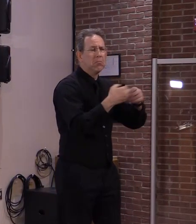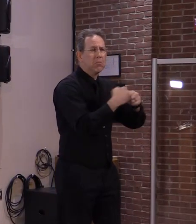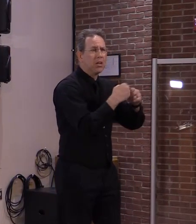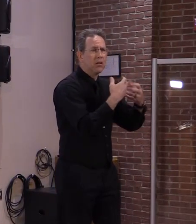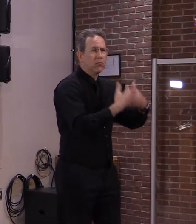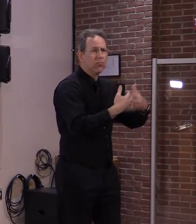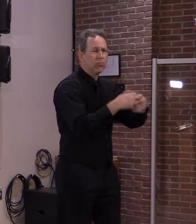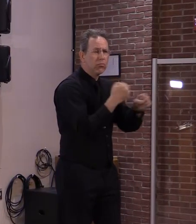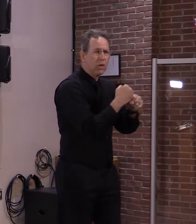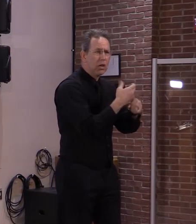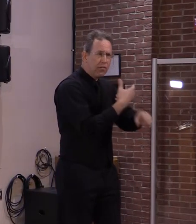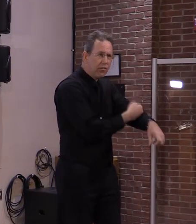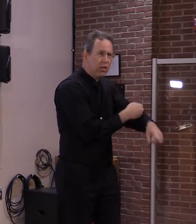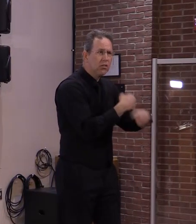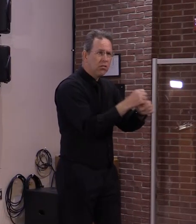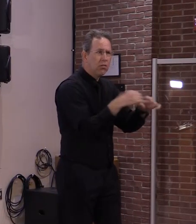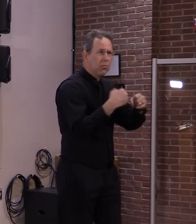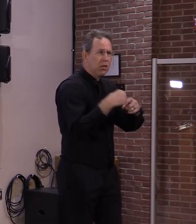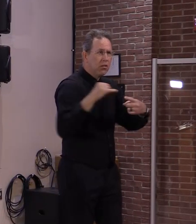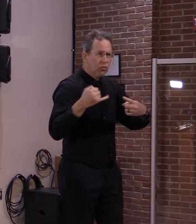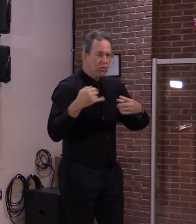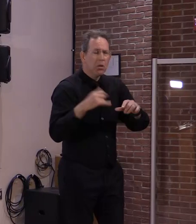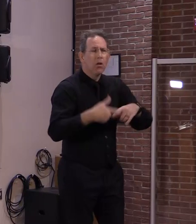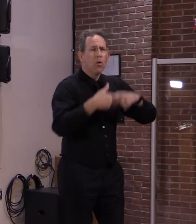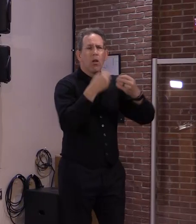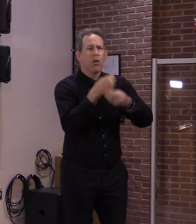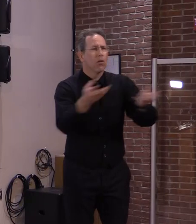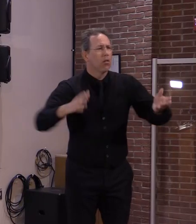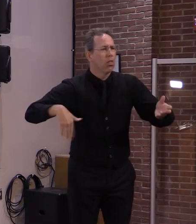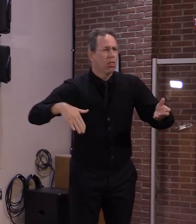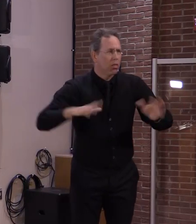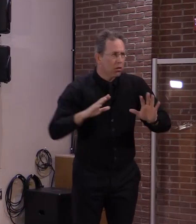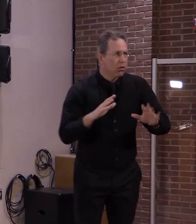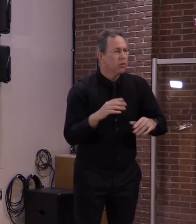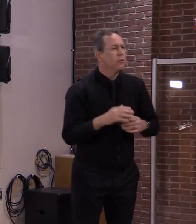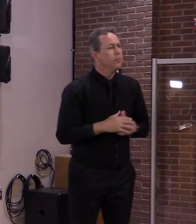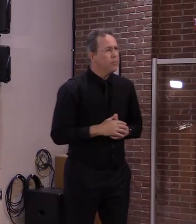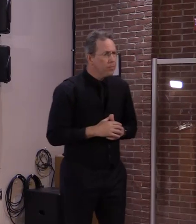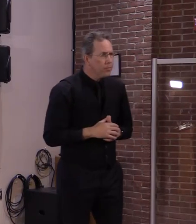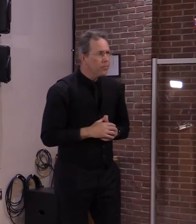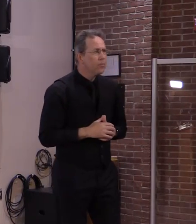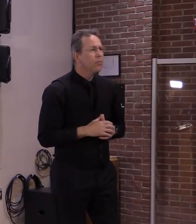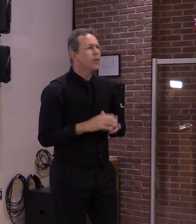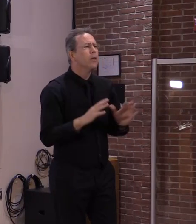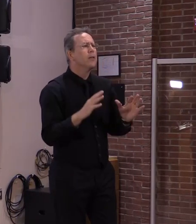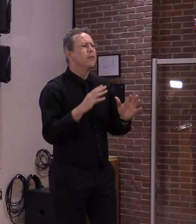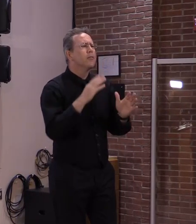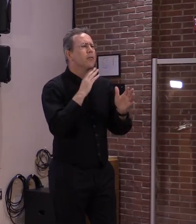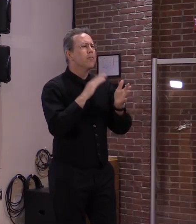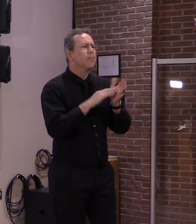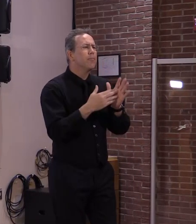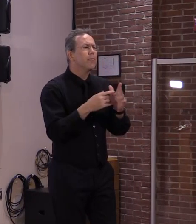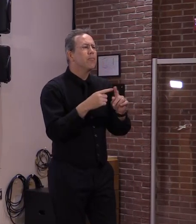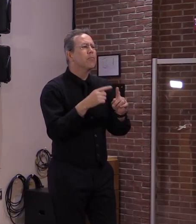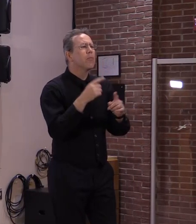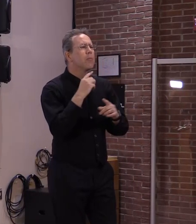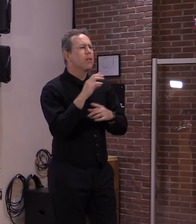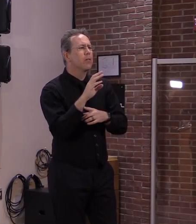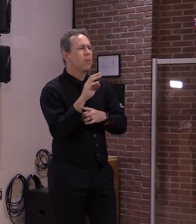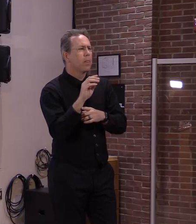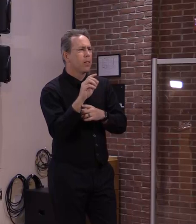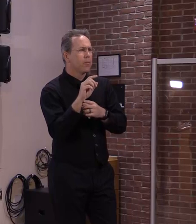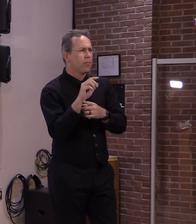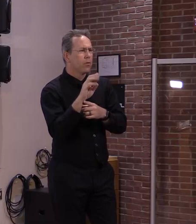vaccine on a limited basis, not out of Baltimore, but another facility. So when the FDA and